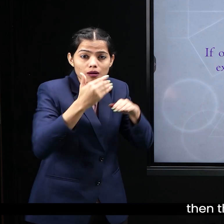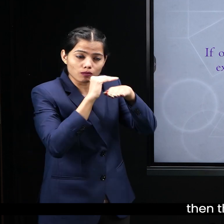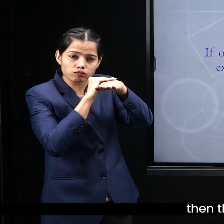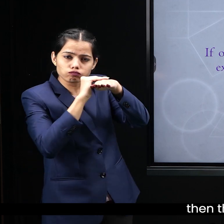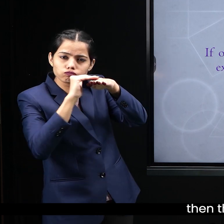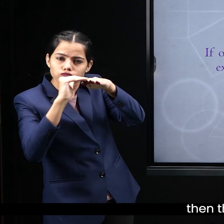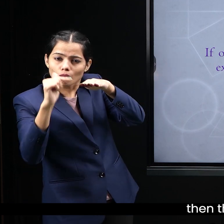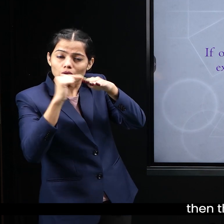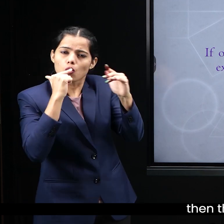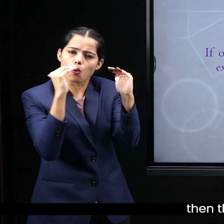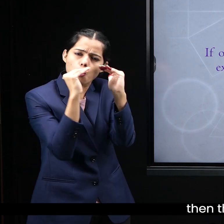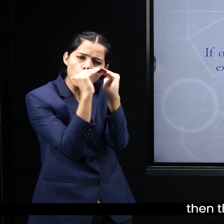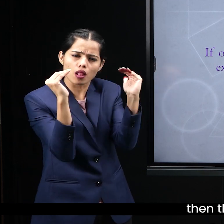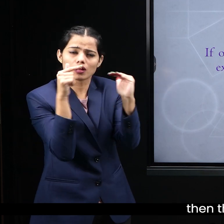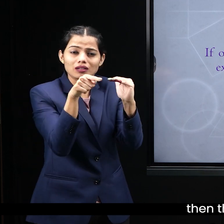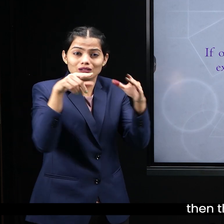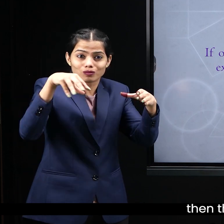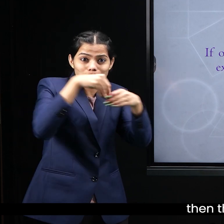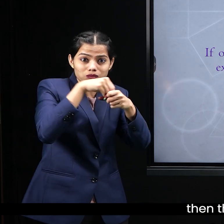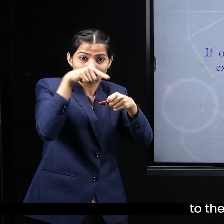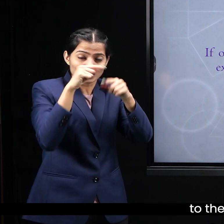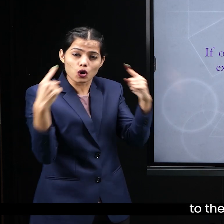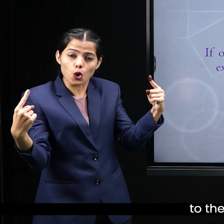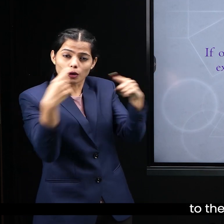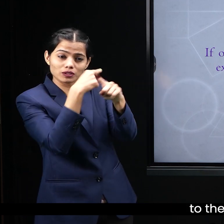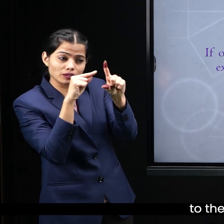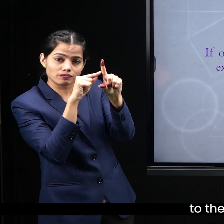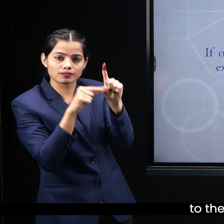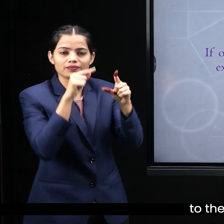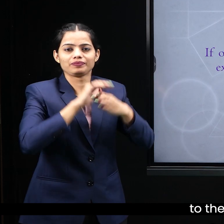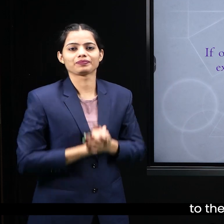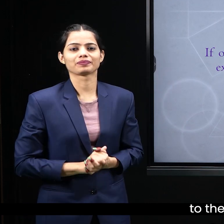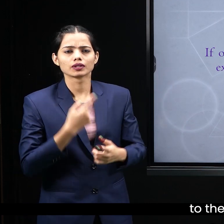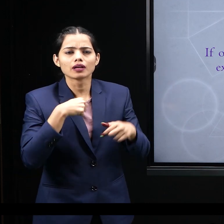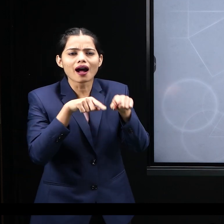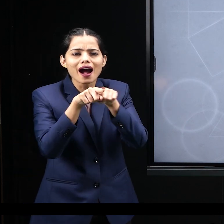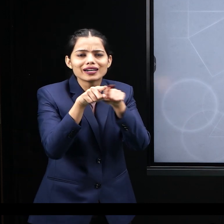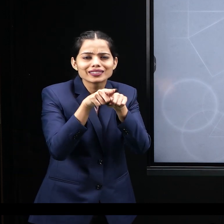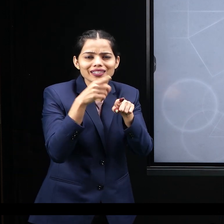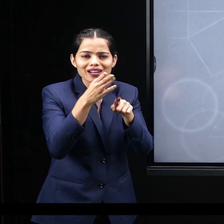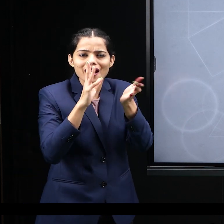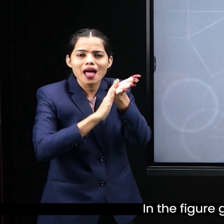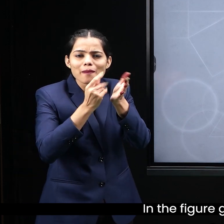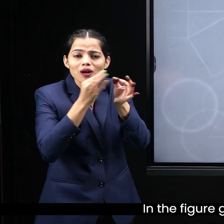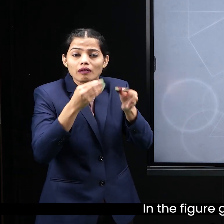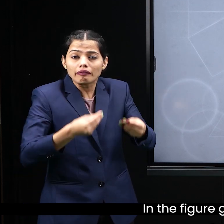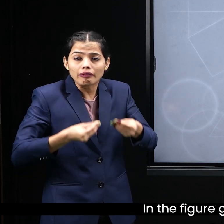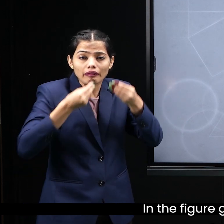the exterior angle is equal to the interior opposite angle. Example, in the figure